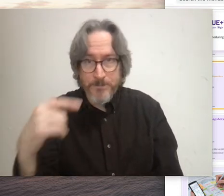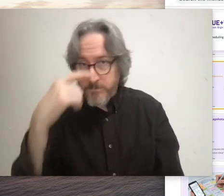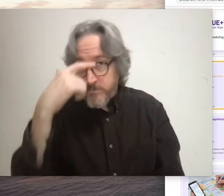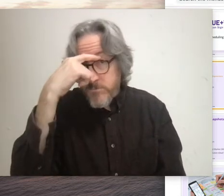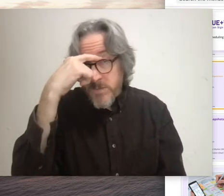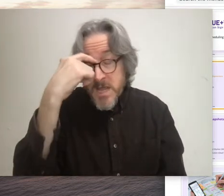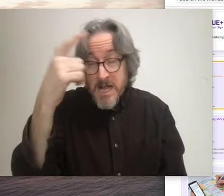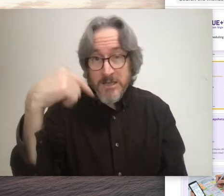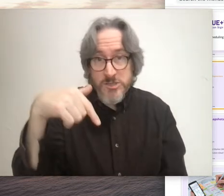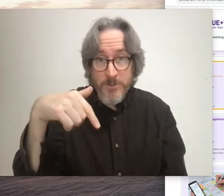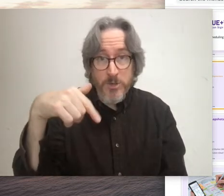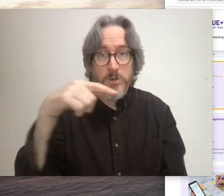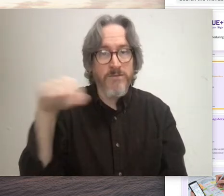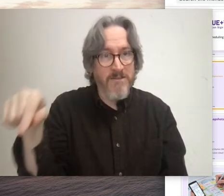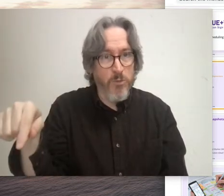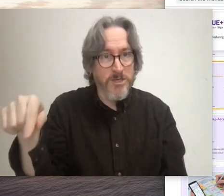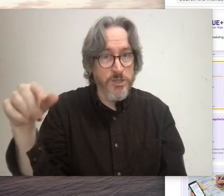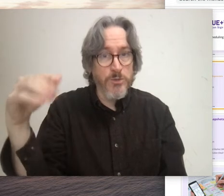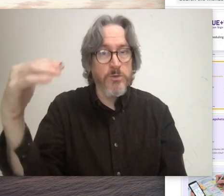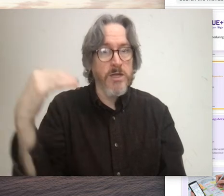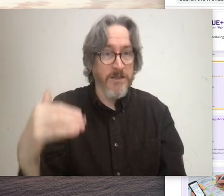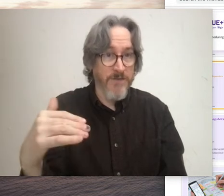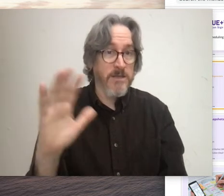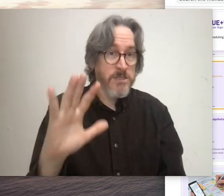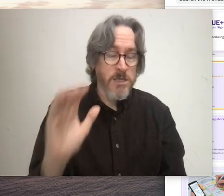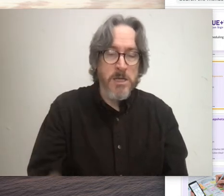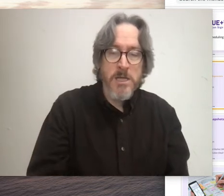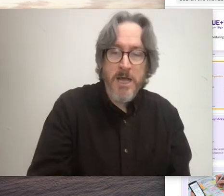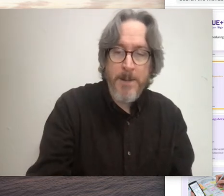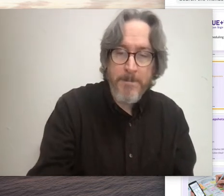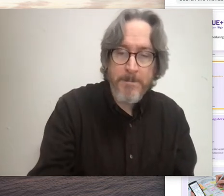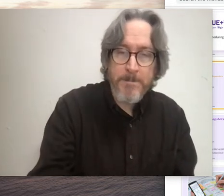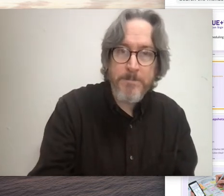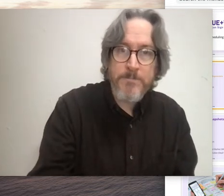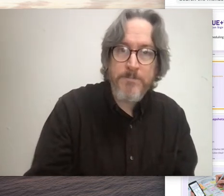chapter. I'll also be recording 5.2 events.